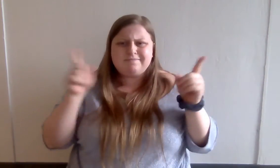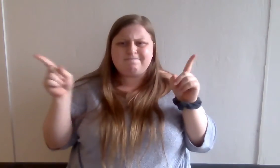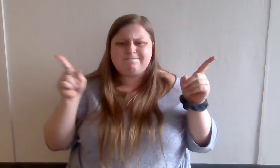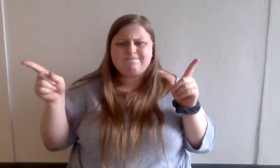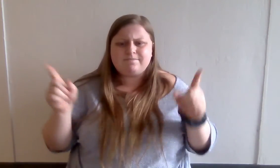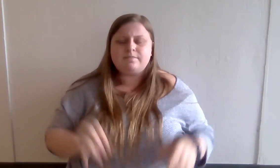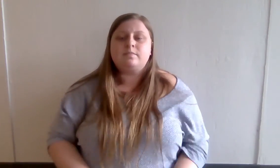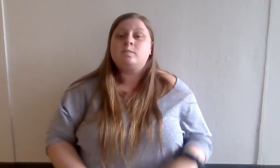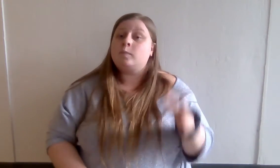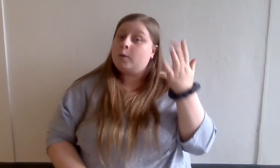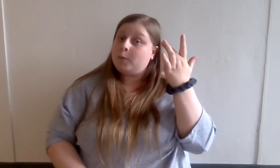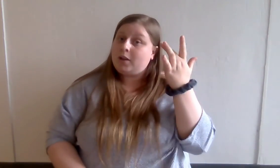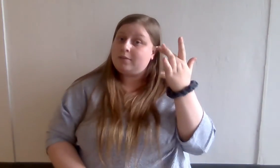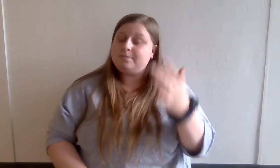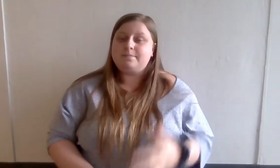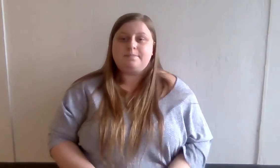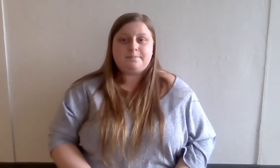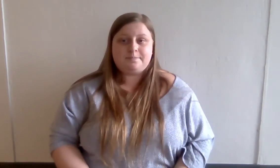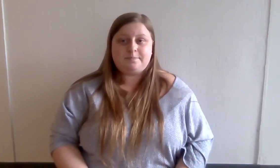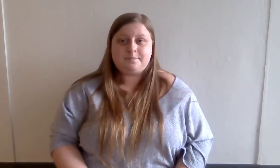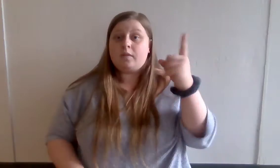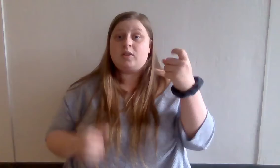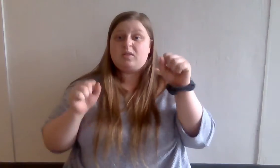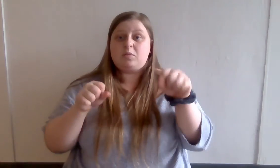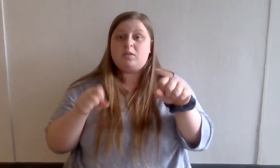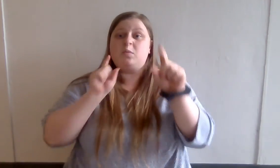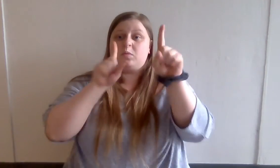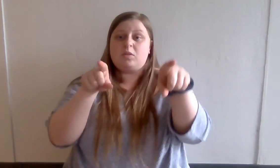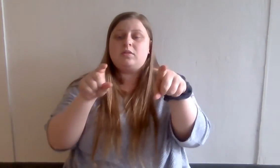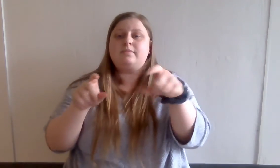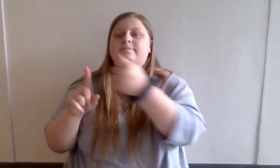Which is a recast and which is an expansion? And again, why?